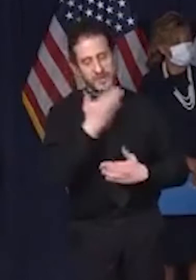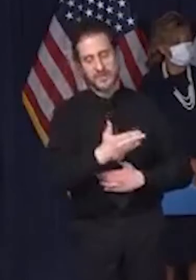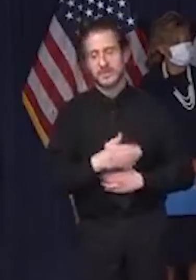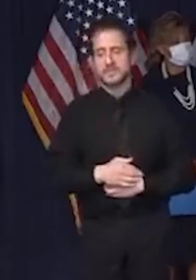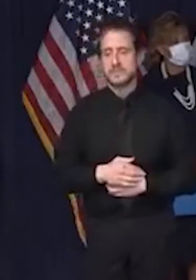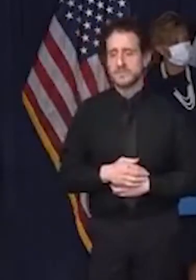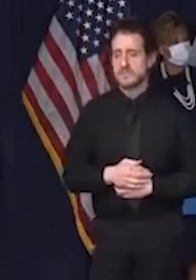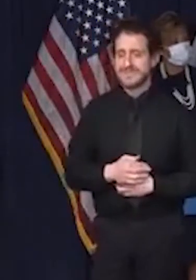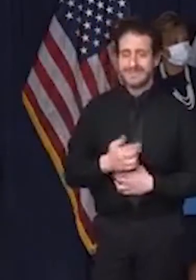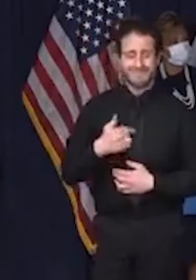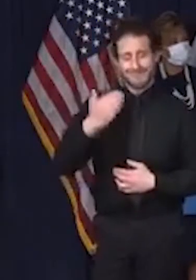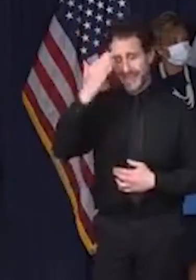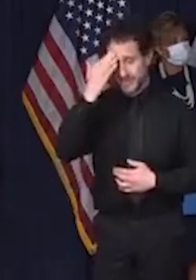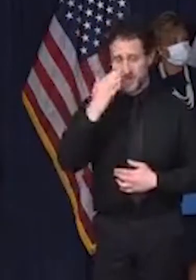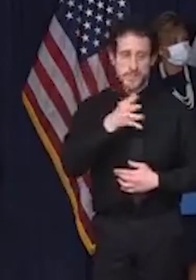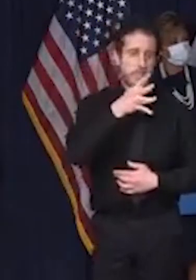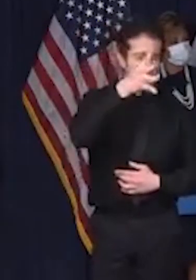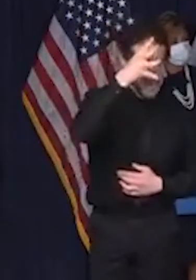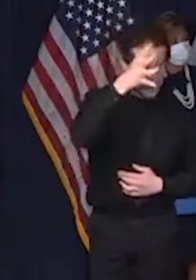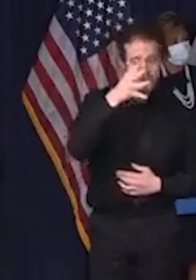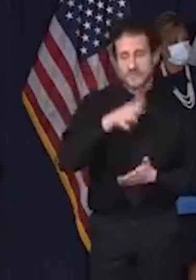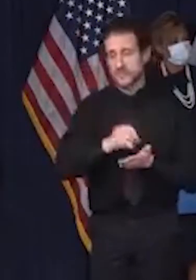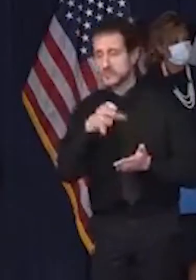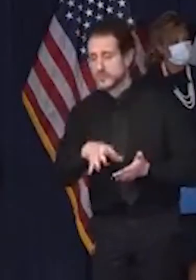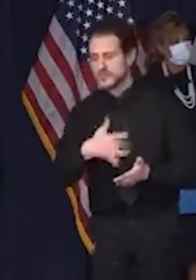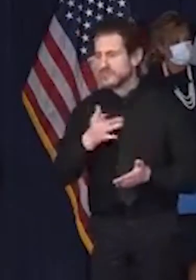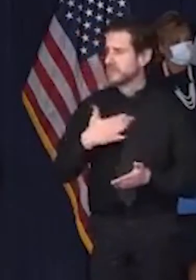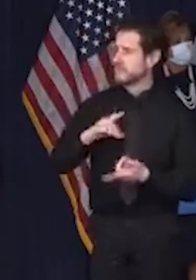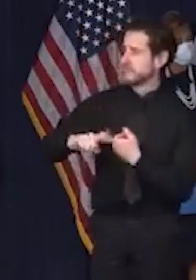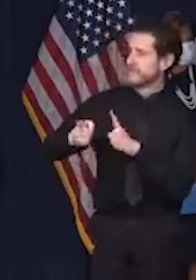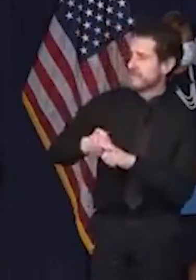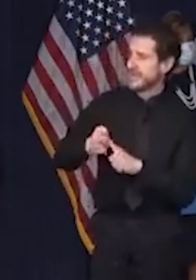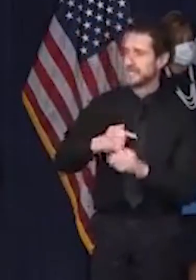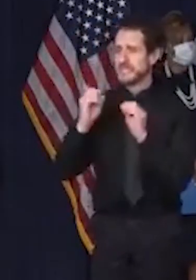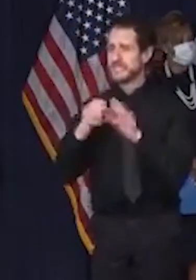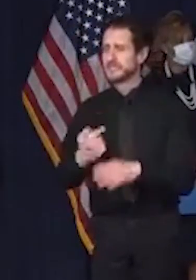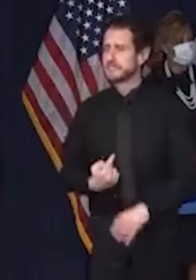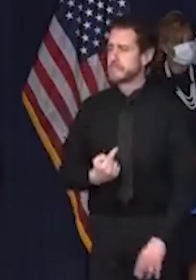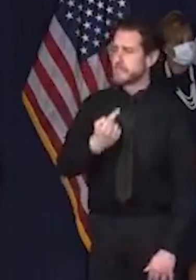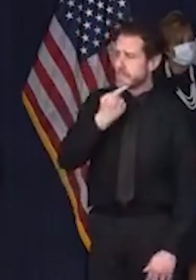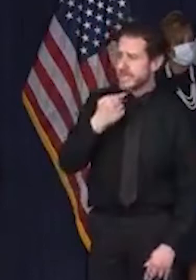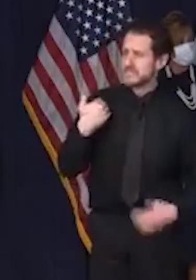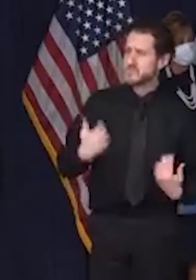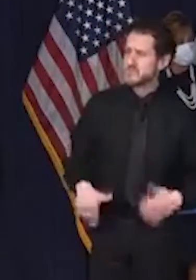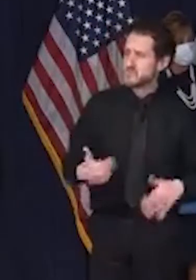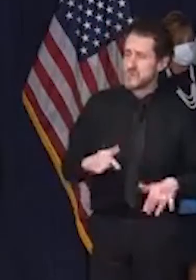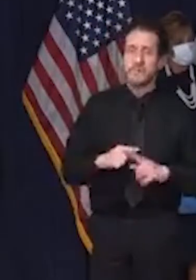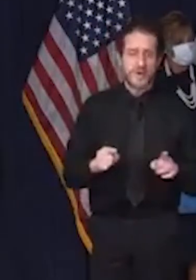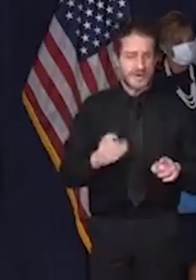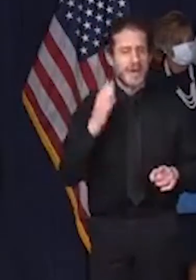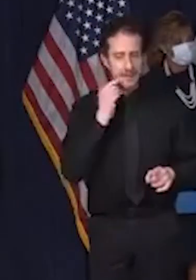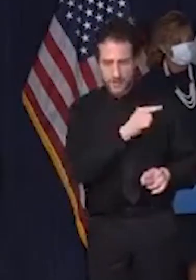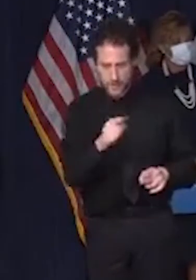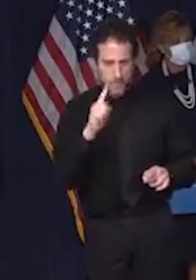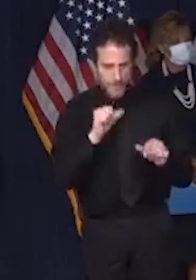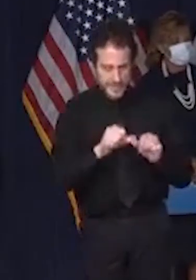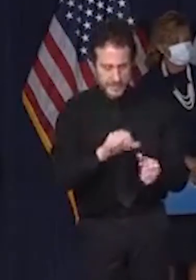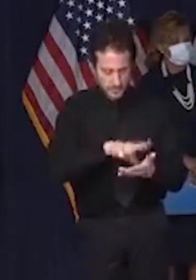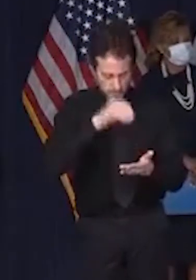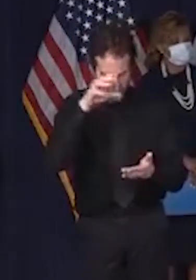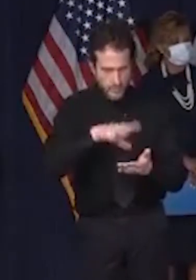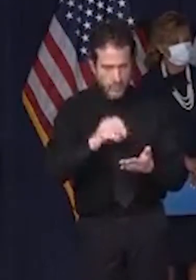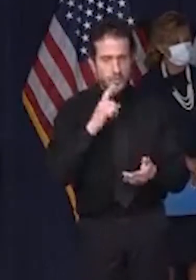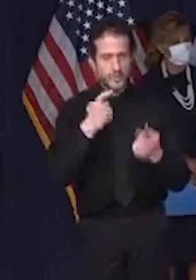might be missing their teachers and friends just a little bit more. However, I know that learning will continue to take place, but it will